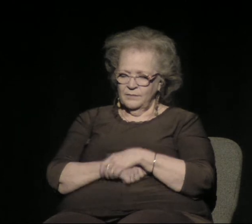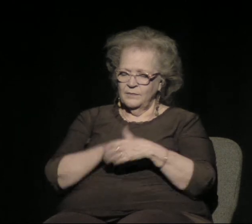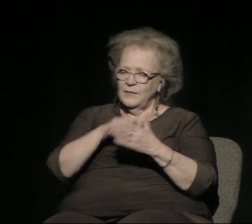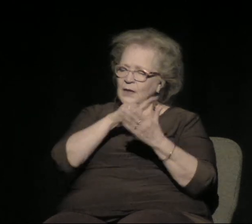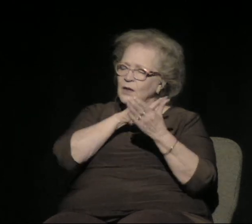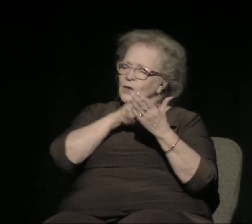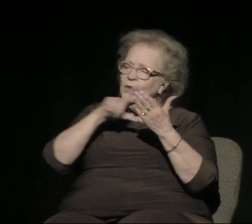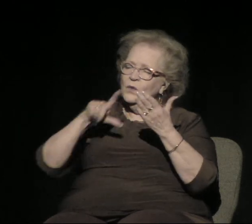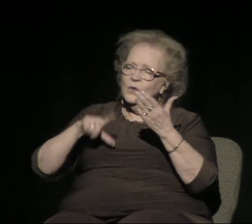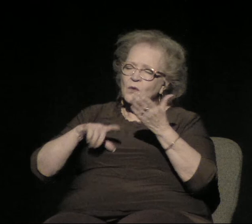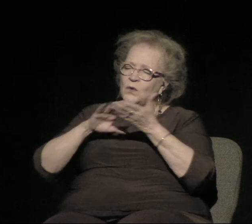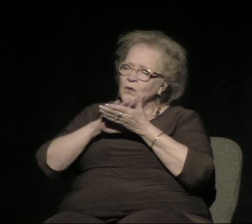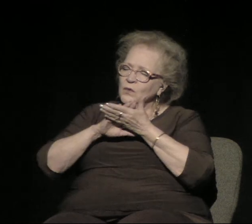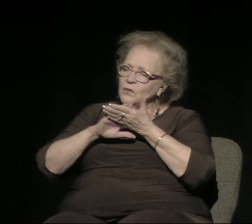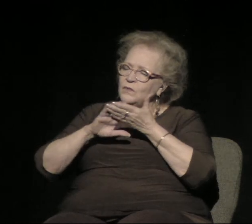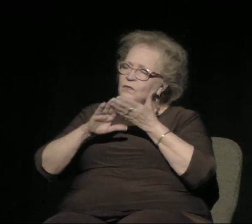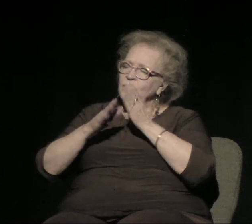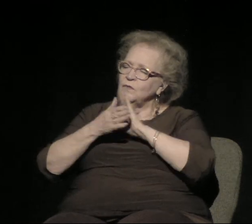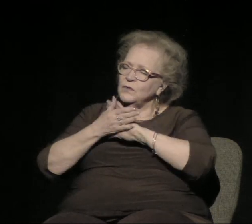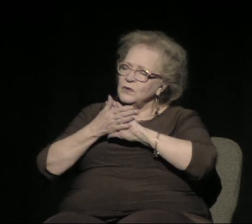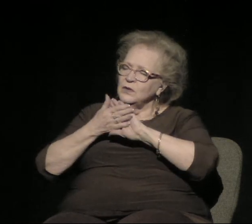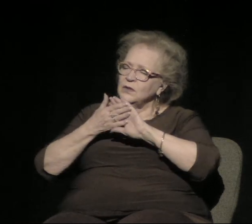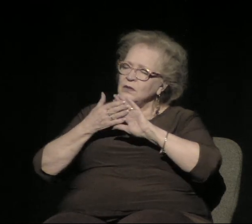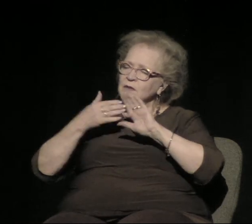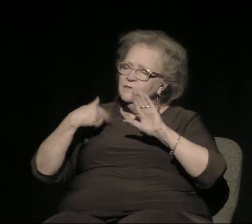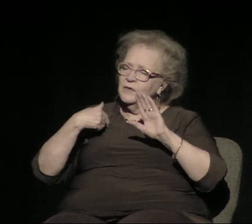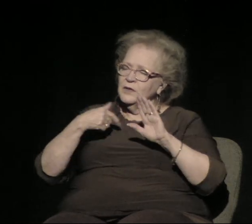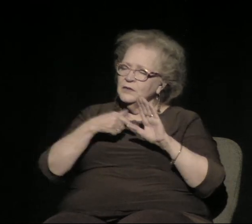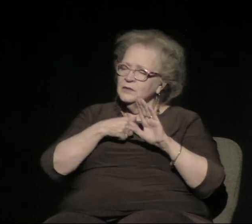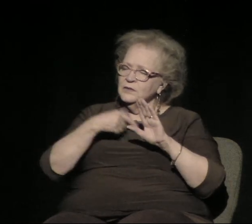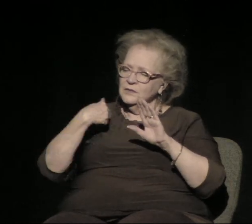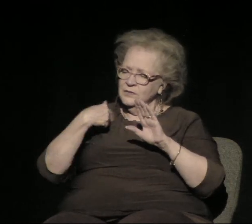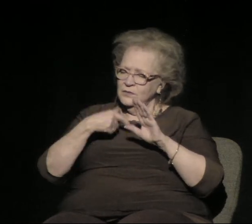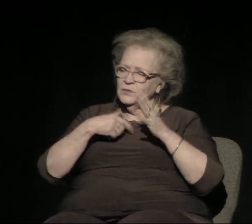Lord, forgive us, for we have sinned.